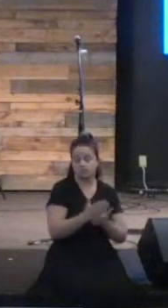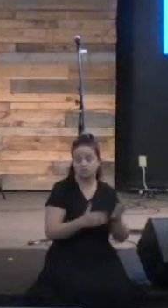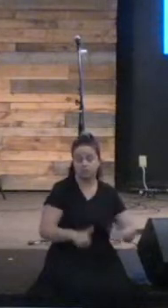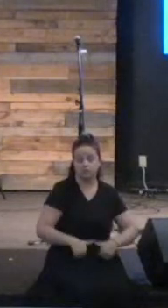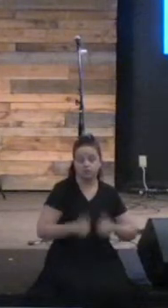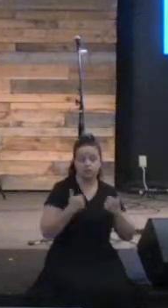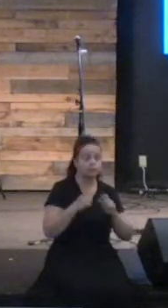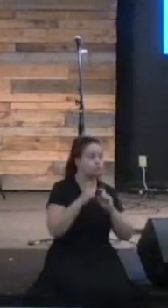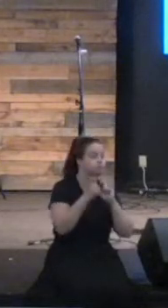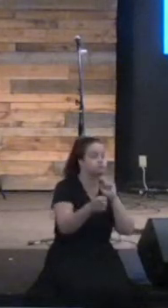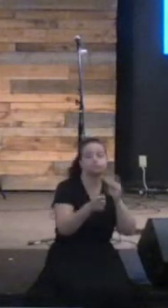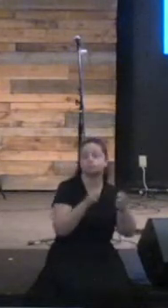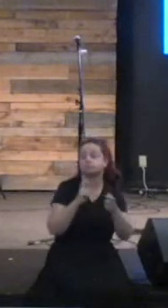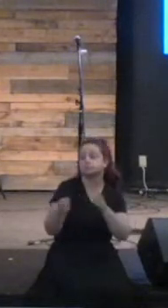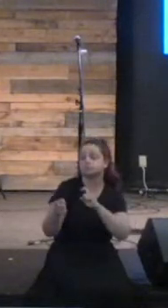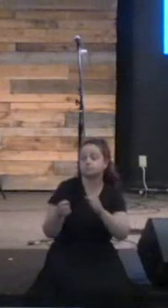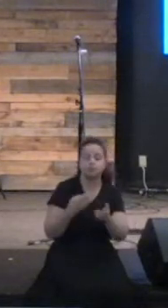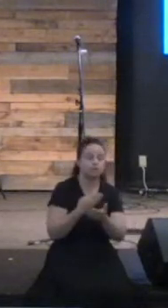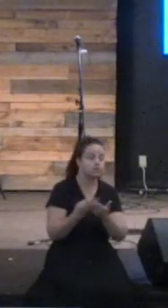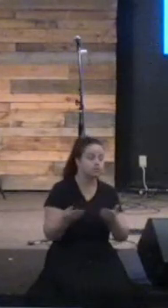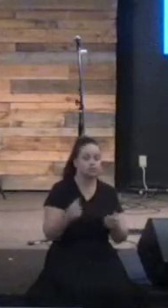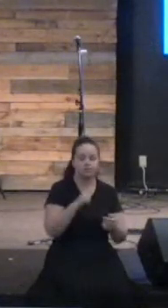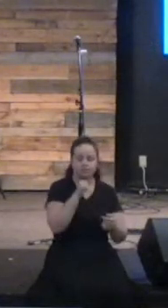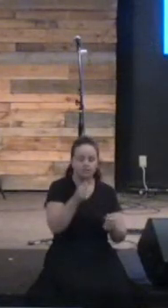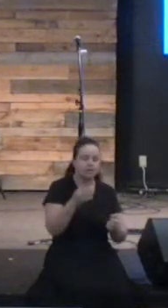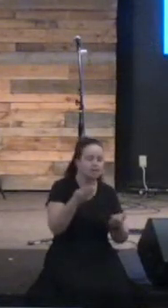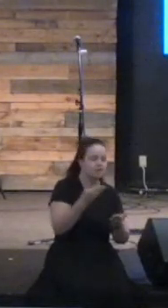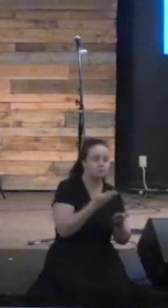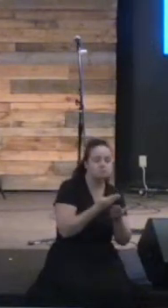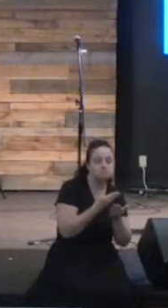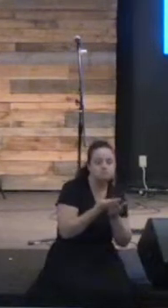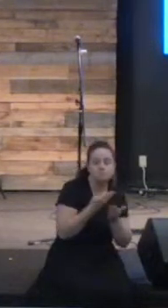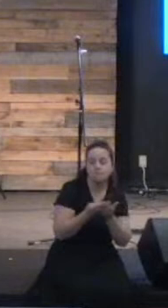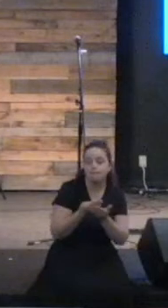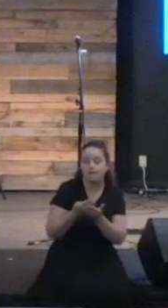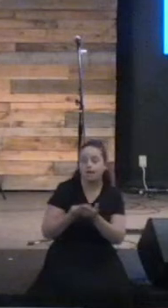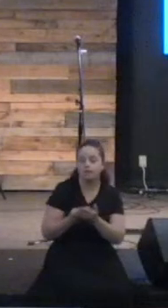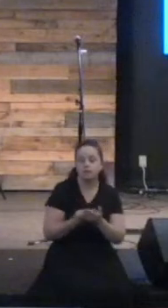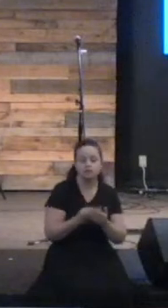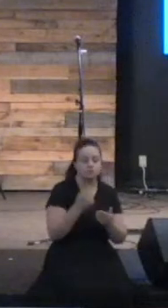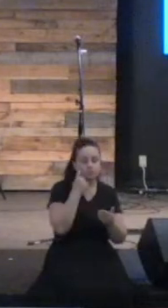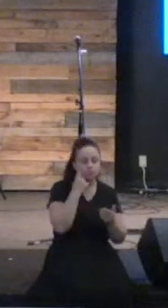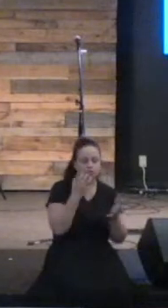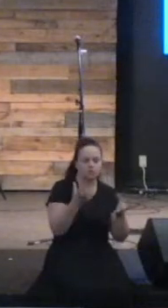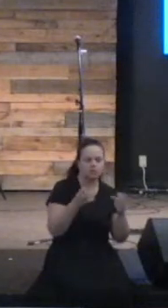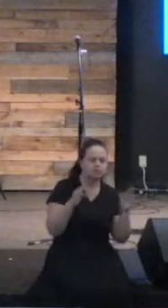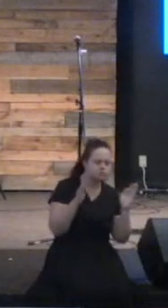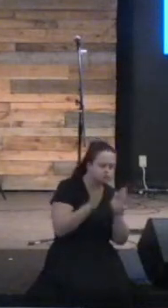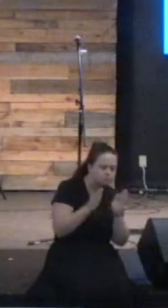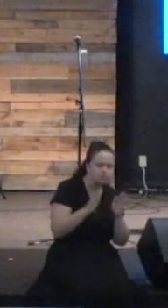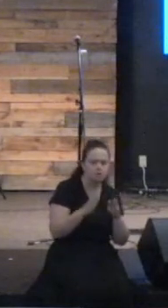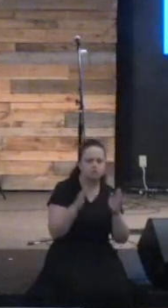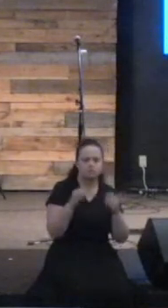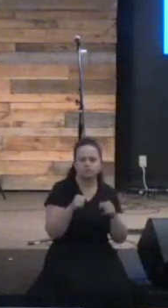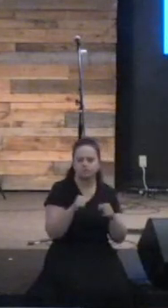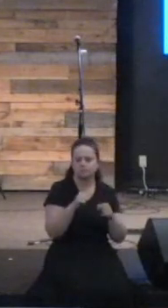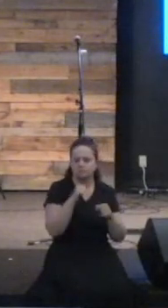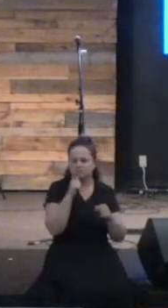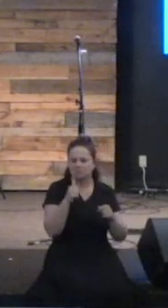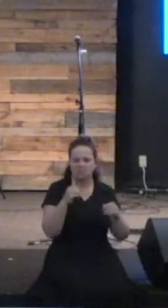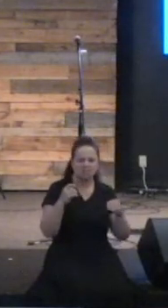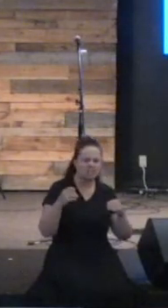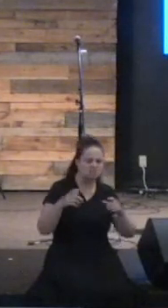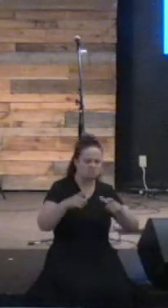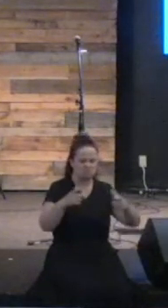accumulating we are now decreasing we want smaller we want littler we want less obstacles no no more